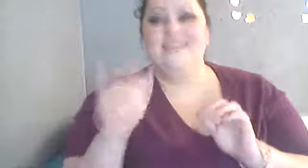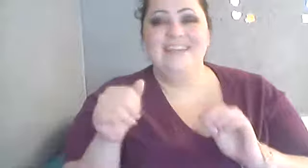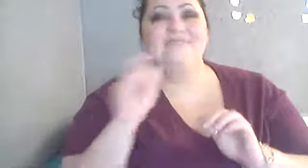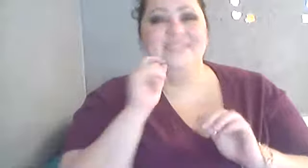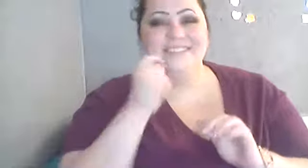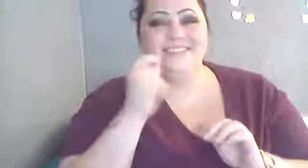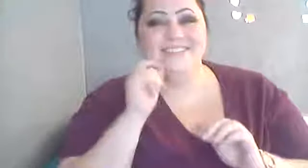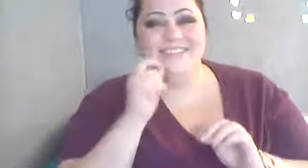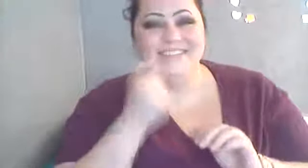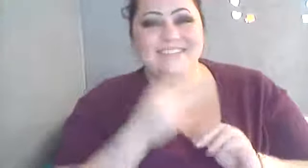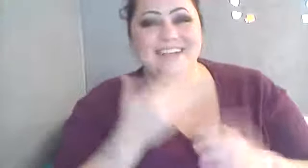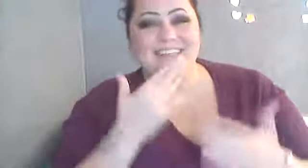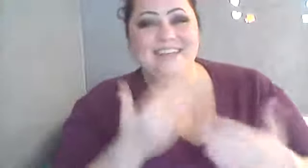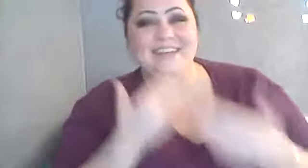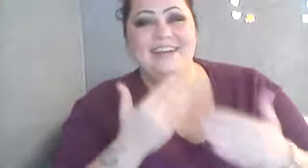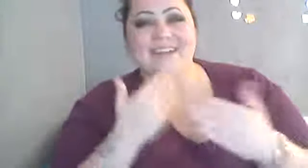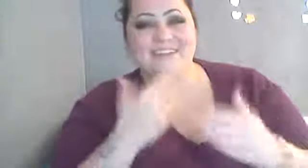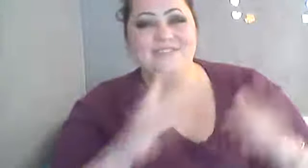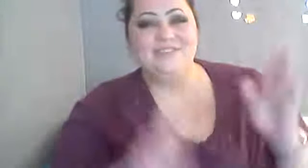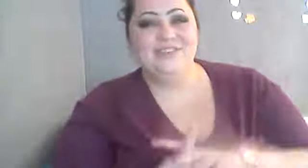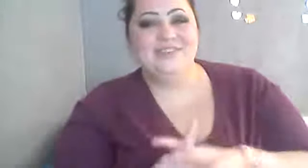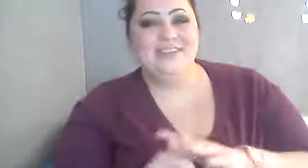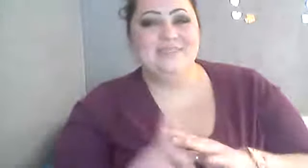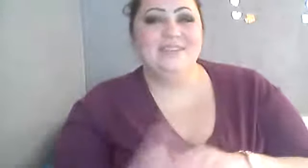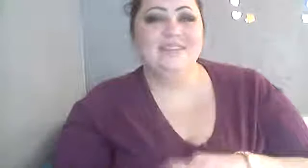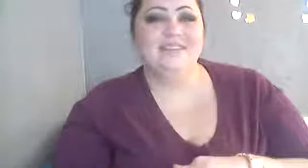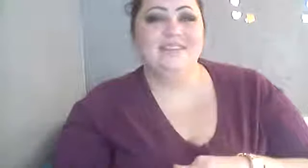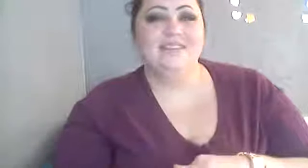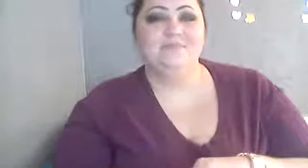That's pretty cool. Thank you guys for showing up.